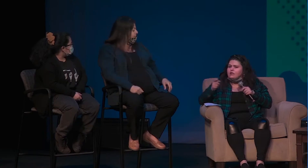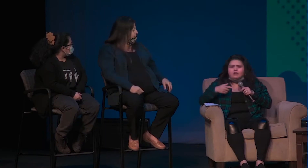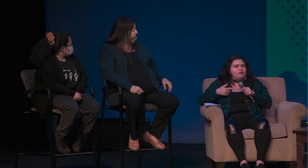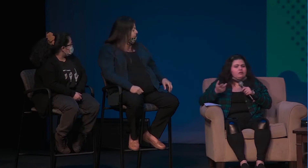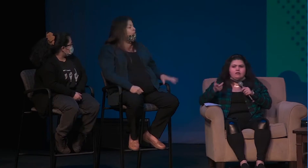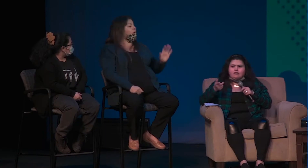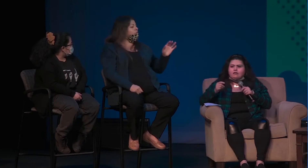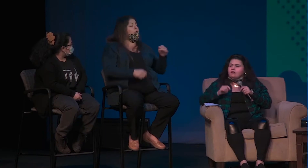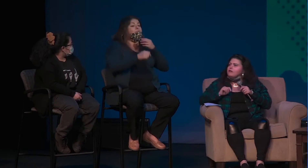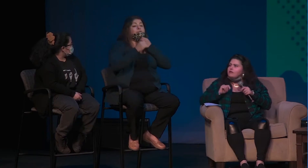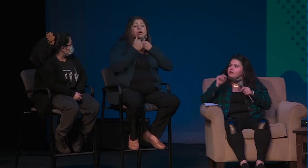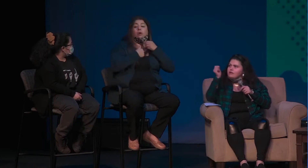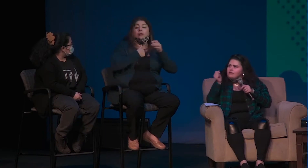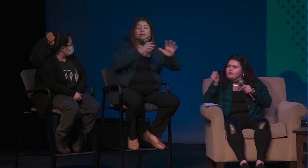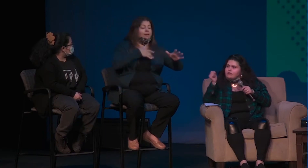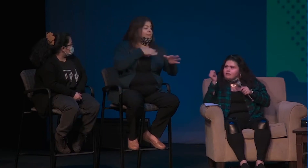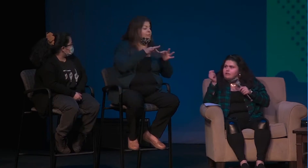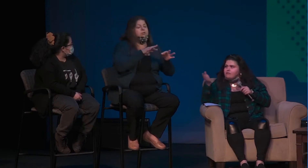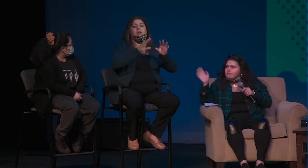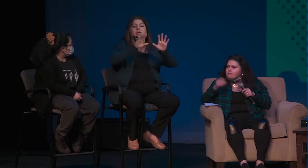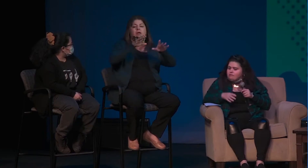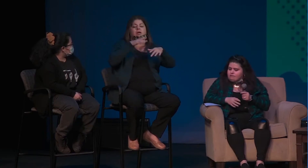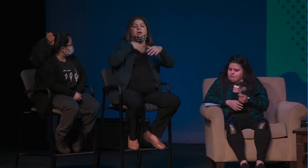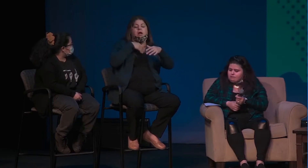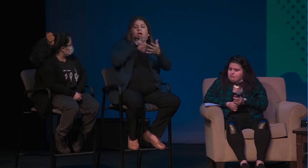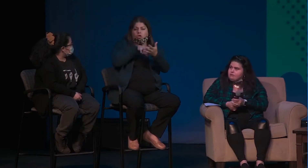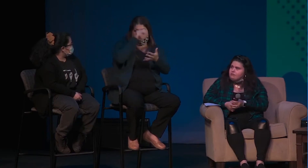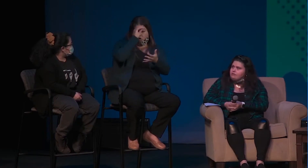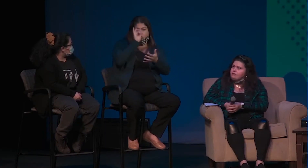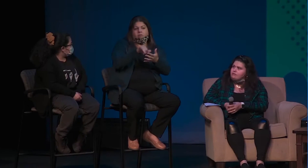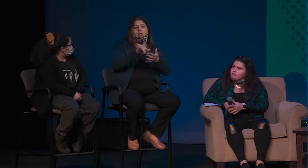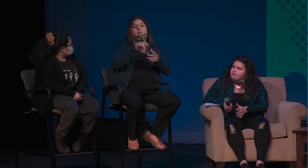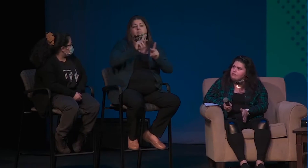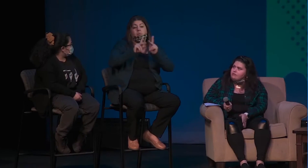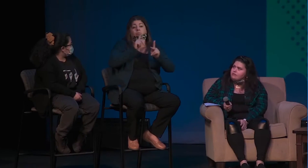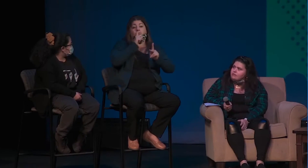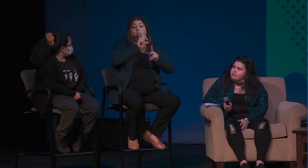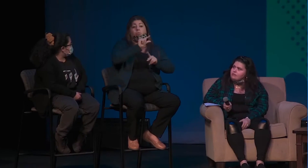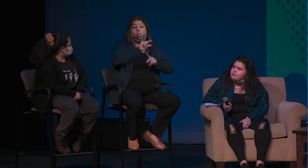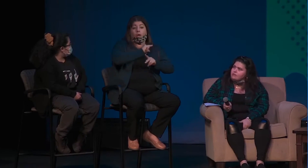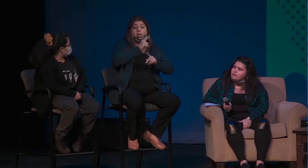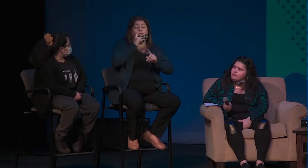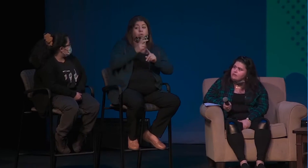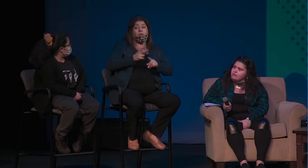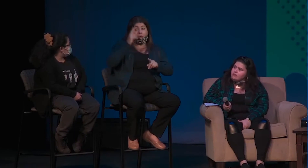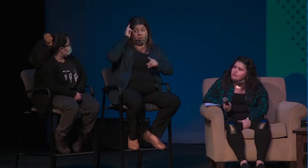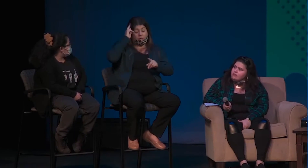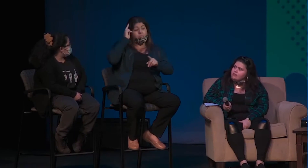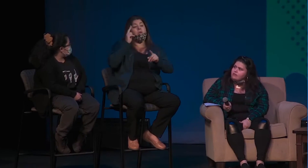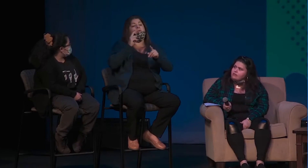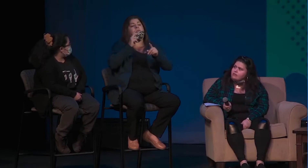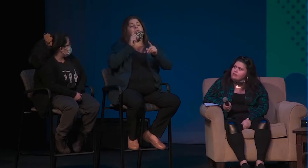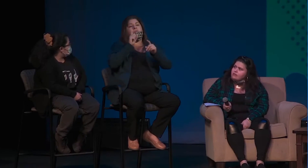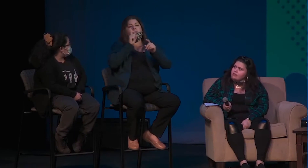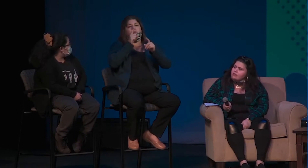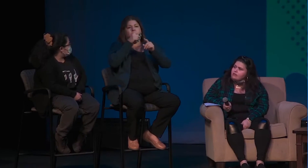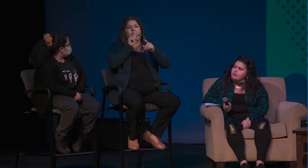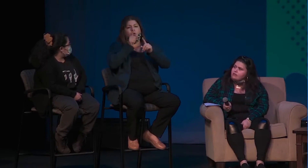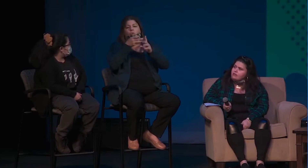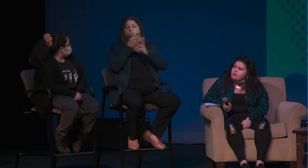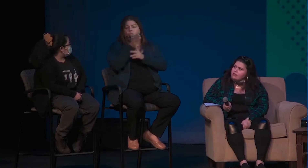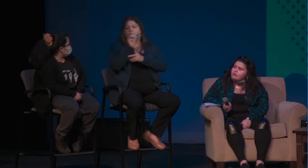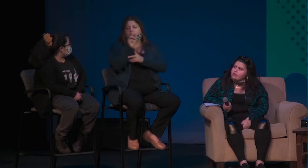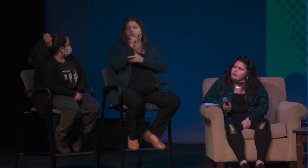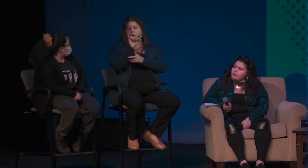You have to have, well, it has, I'm sorry, I should clarify, this is Adriana. I learned that people who qualify for